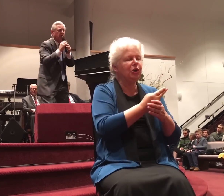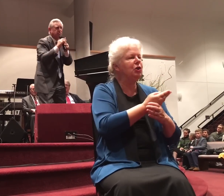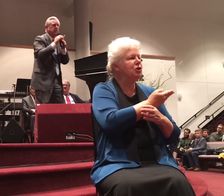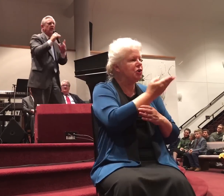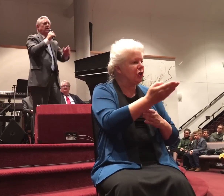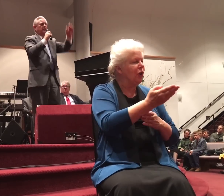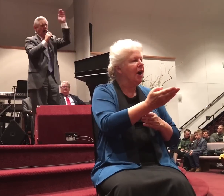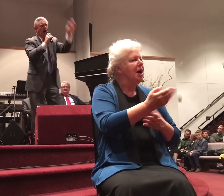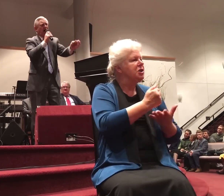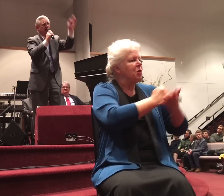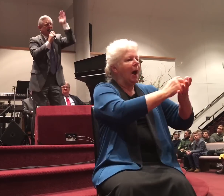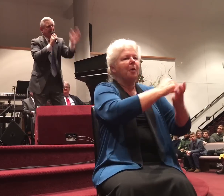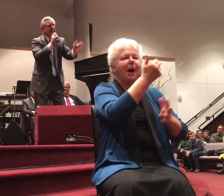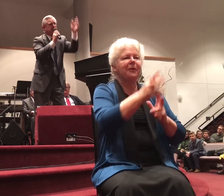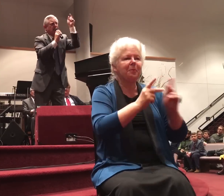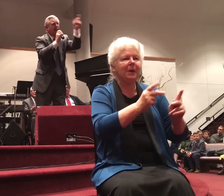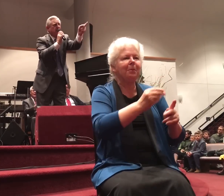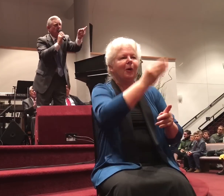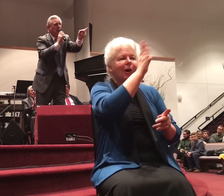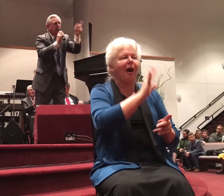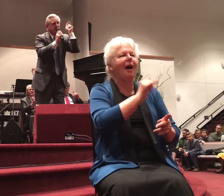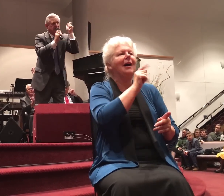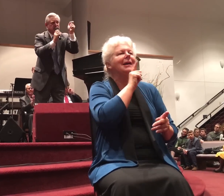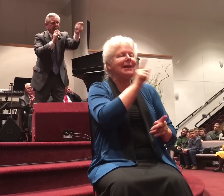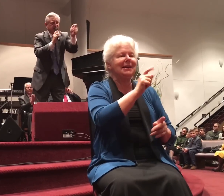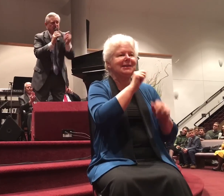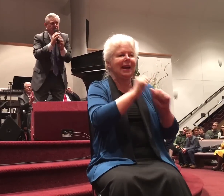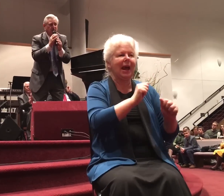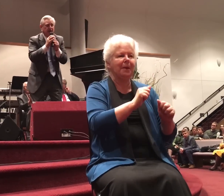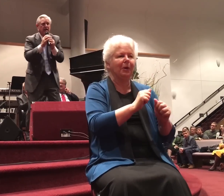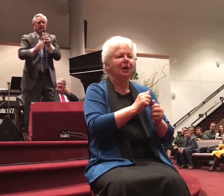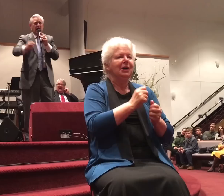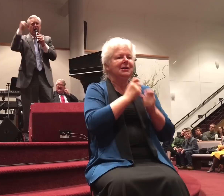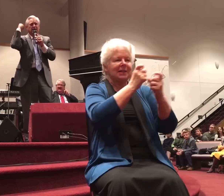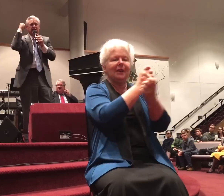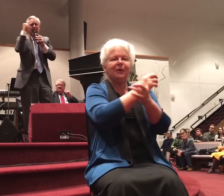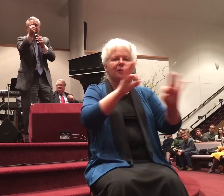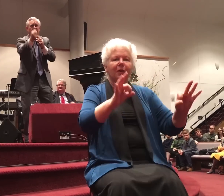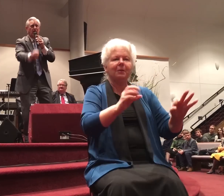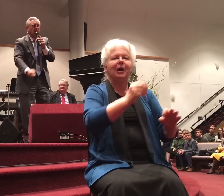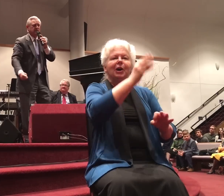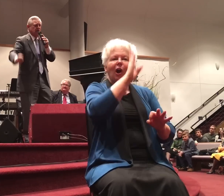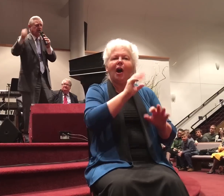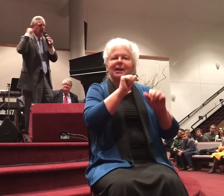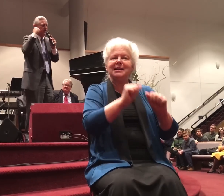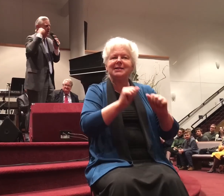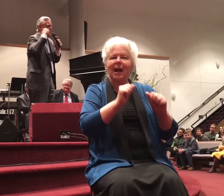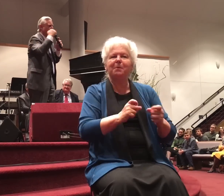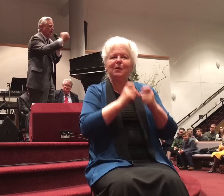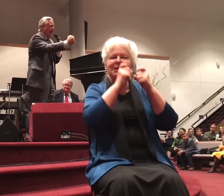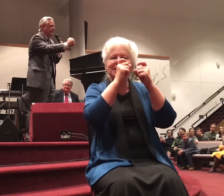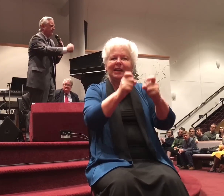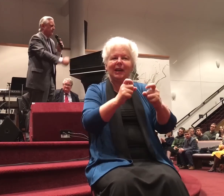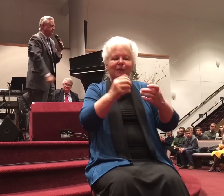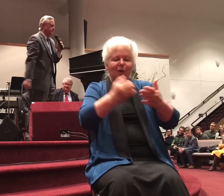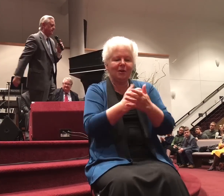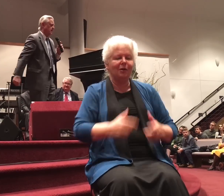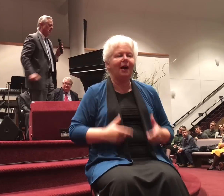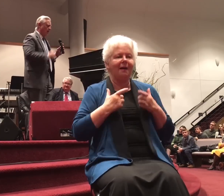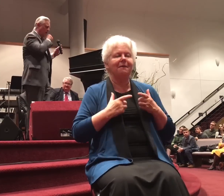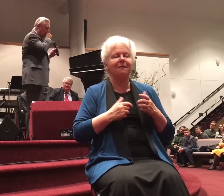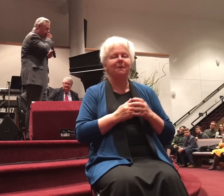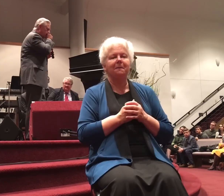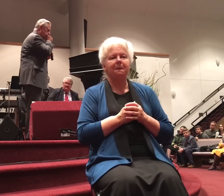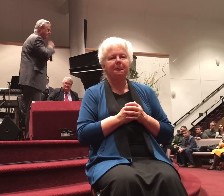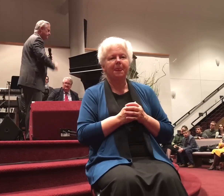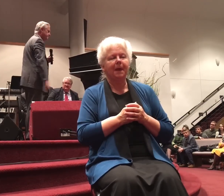To others. God is able to set you free. God is able to give you a new life.